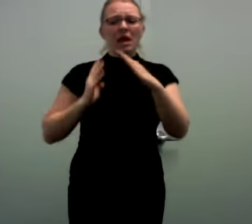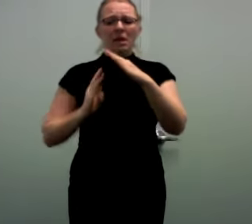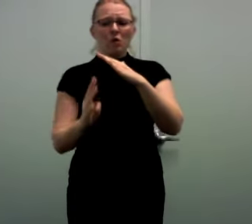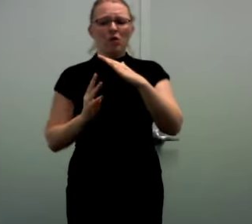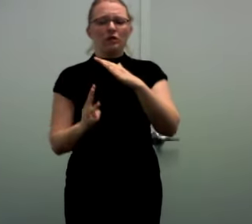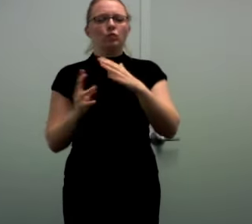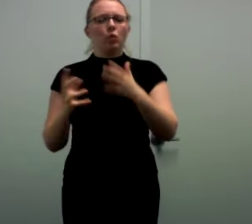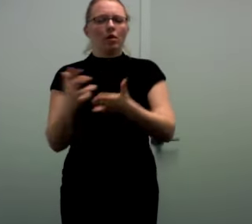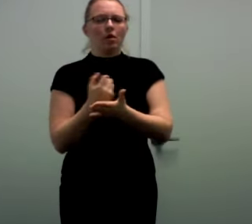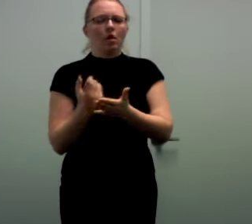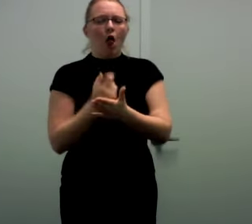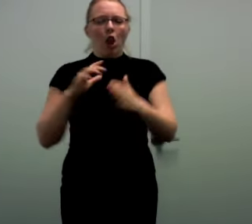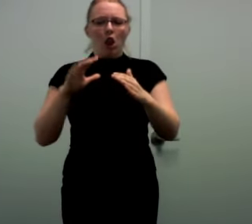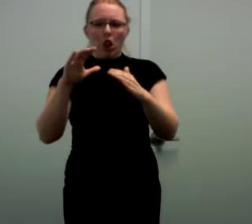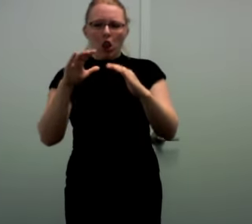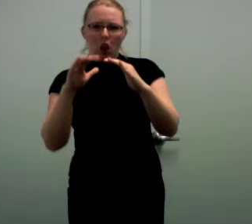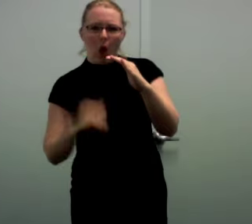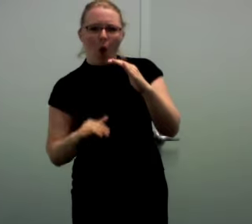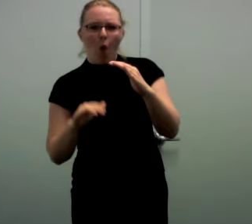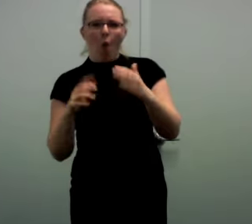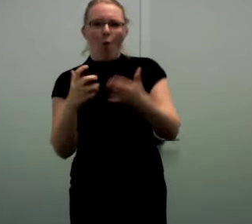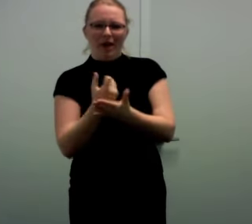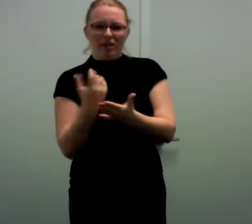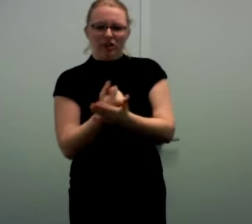conditions. In 1900, for example,